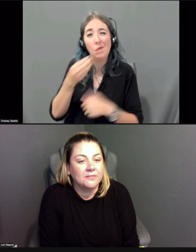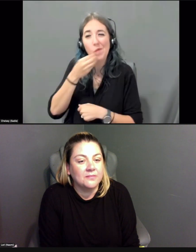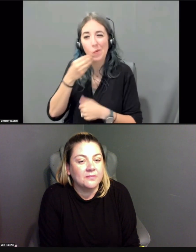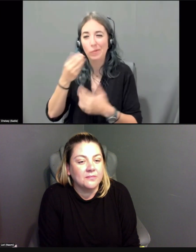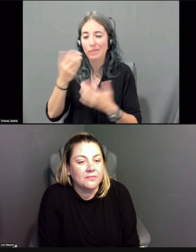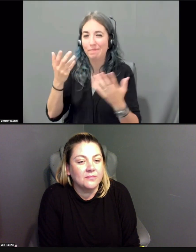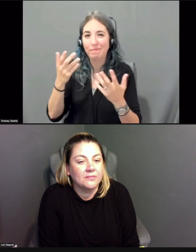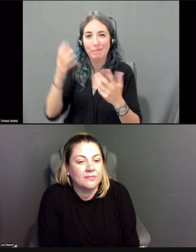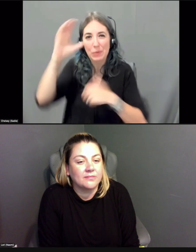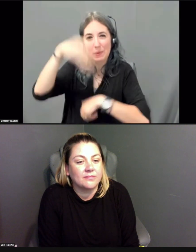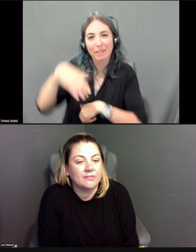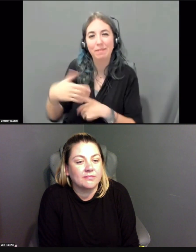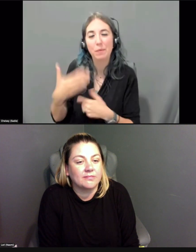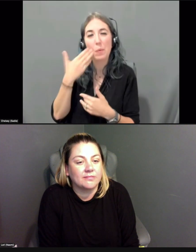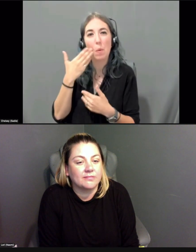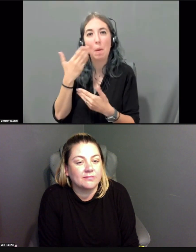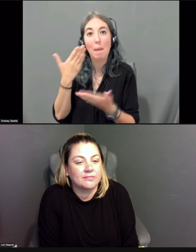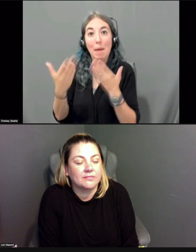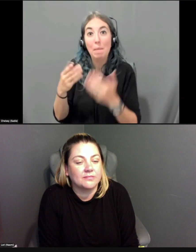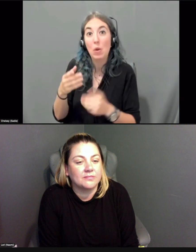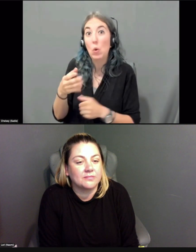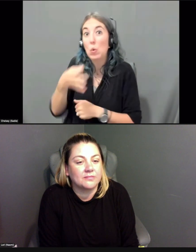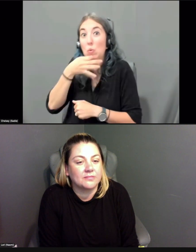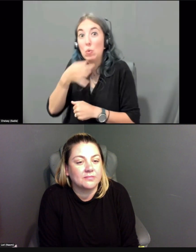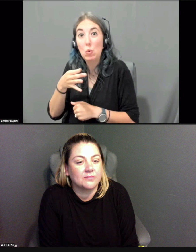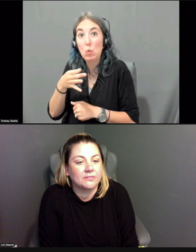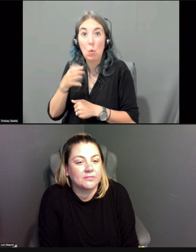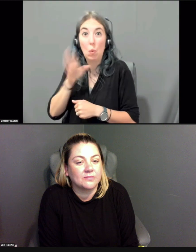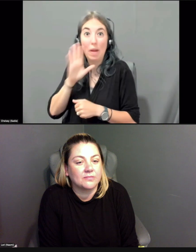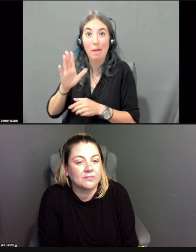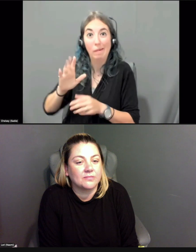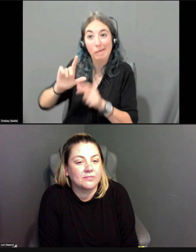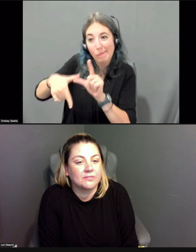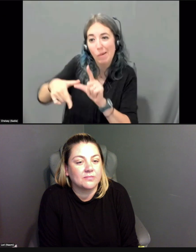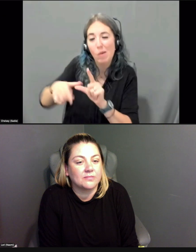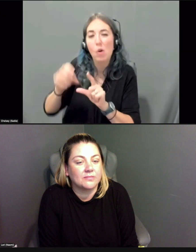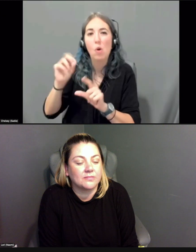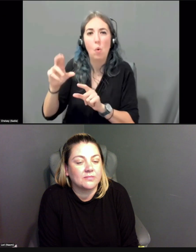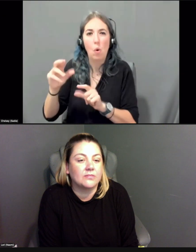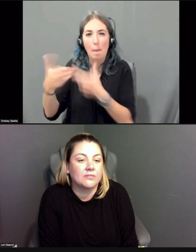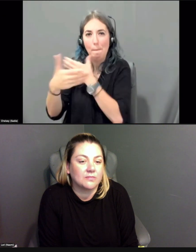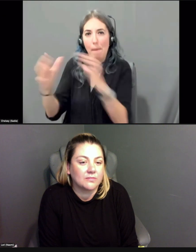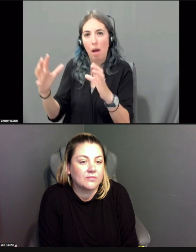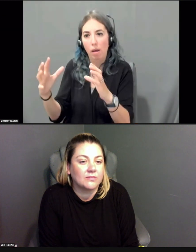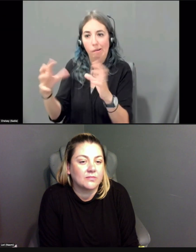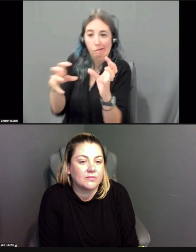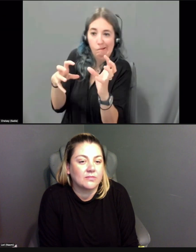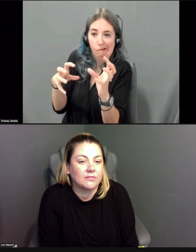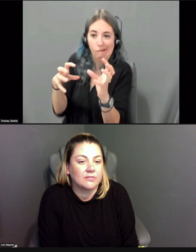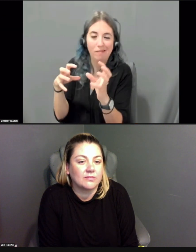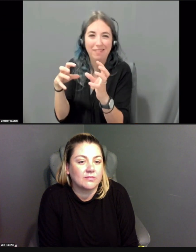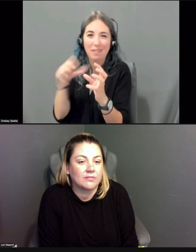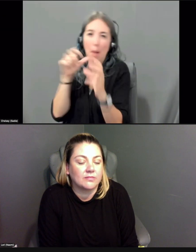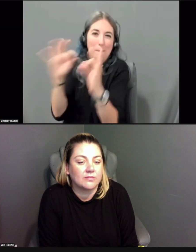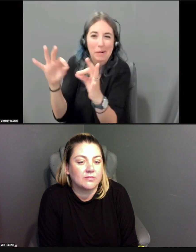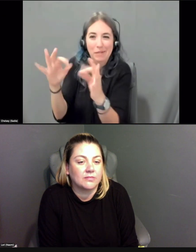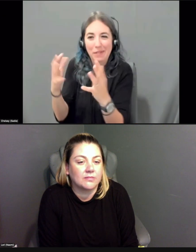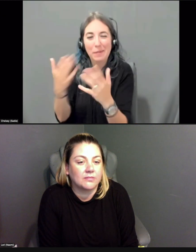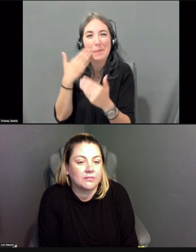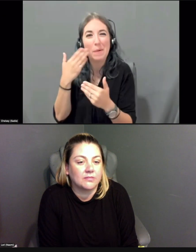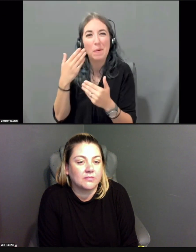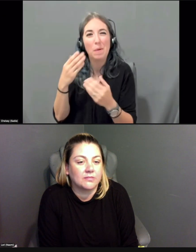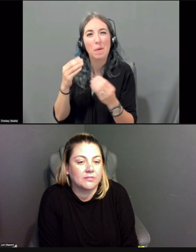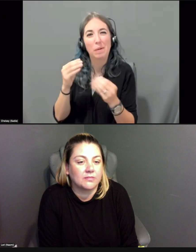being expired, or like boxes that are crushed that you can't sell in a regular grocery store. It's kind of like secondhand grocery